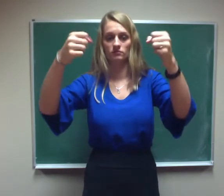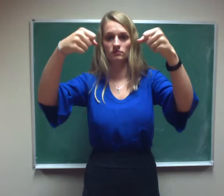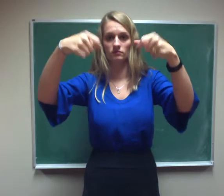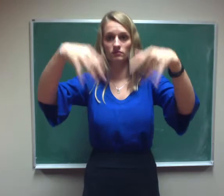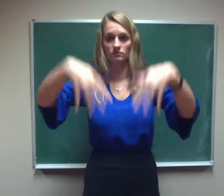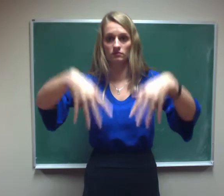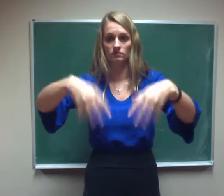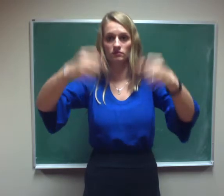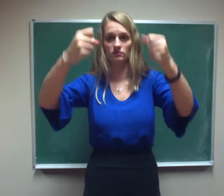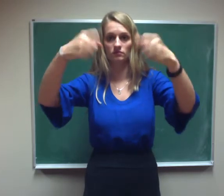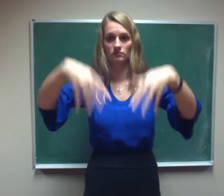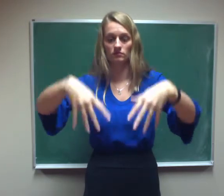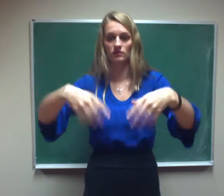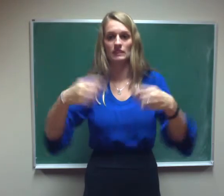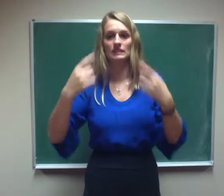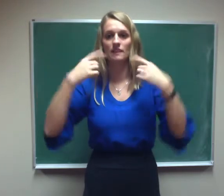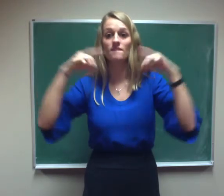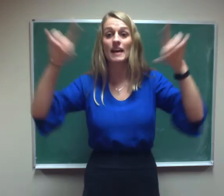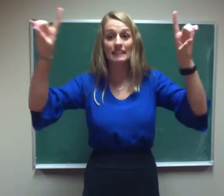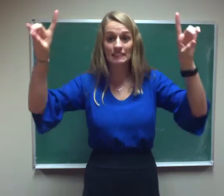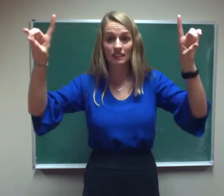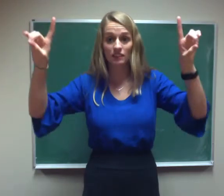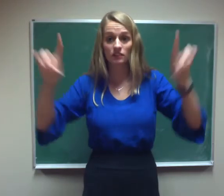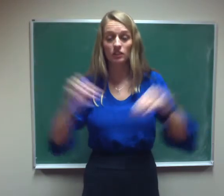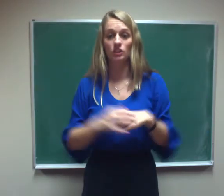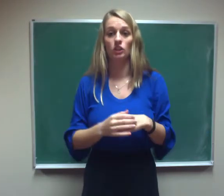pumps about 2,000 gallons of blood in this way every day.